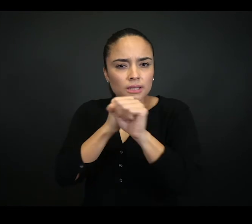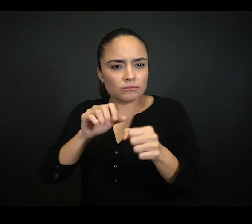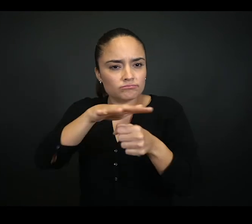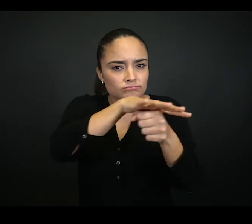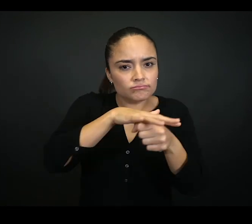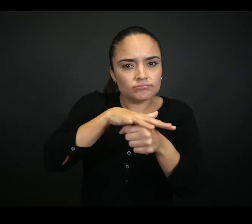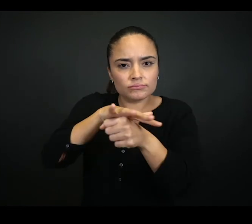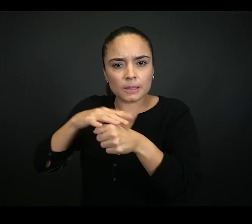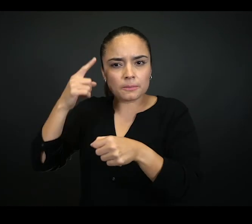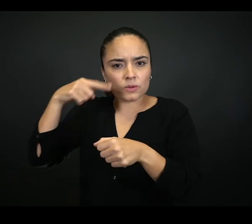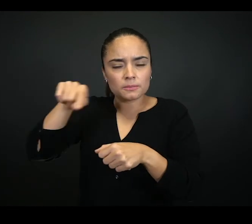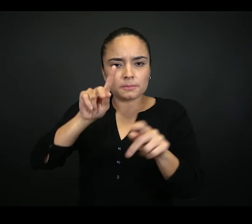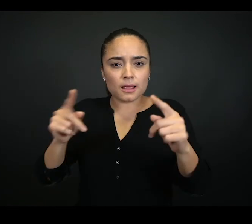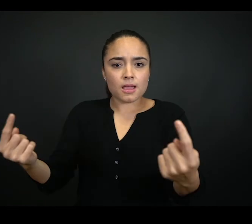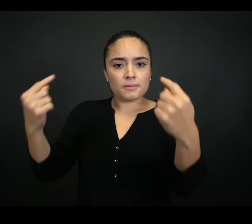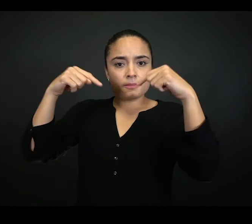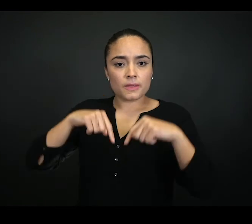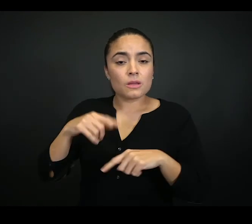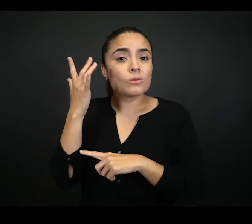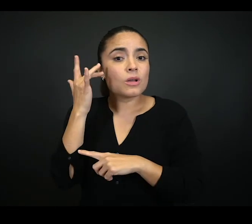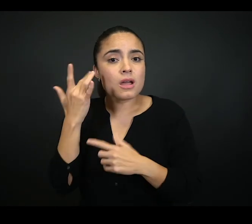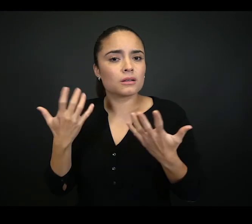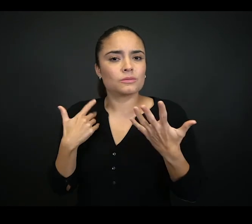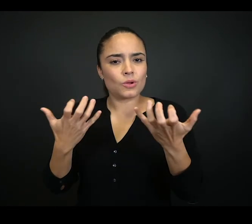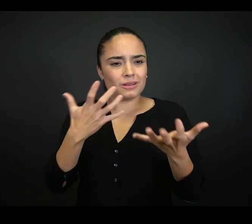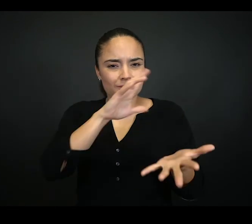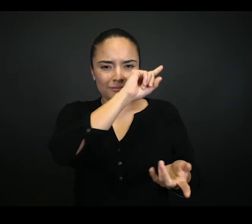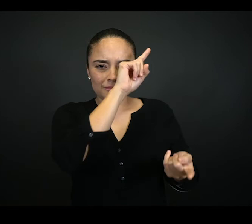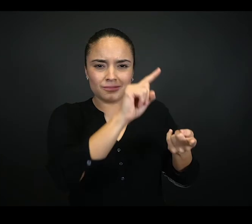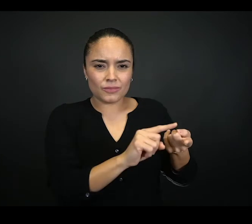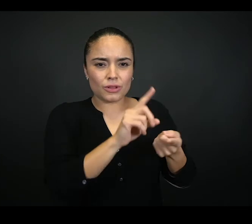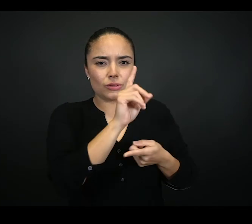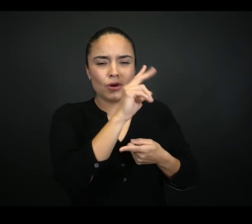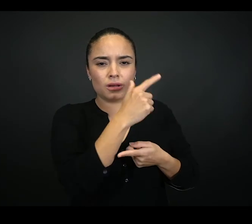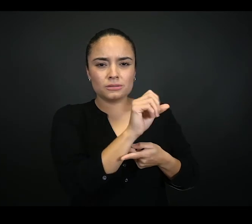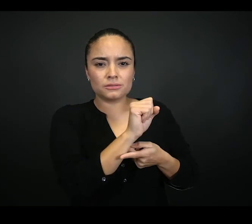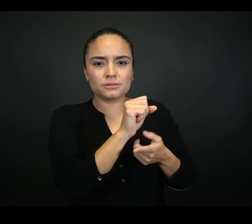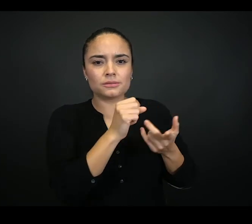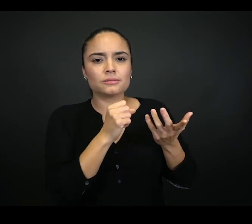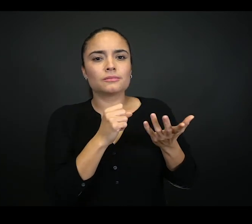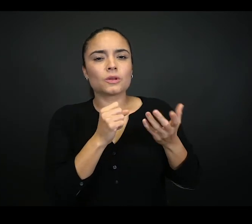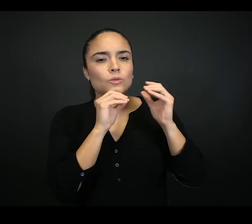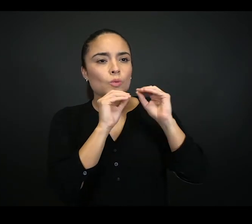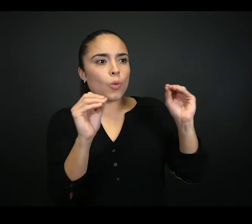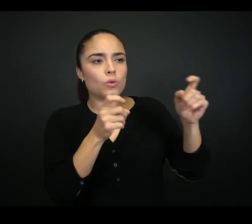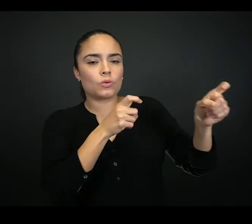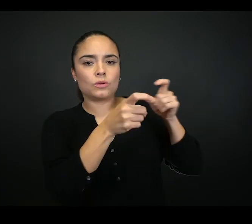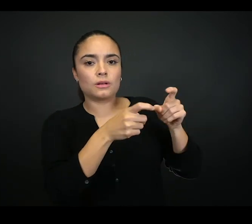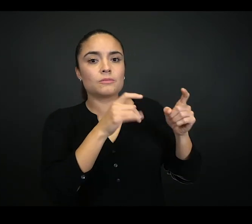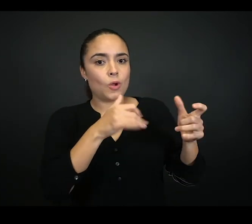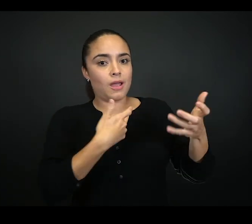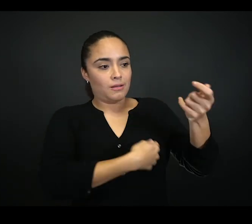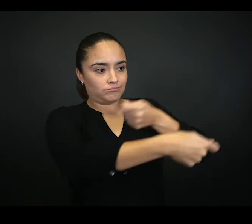supply that's killing people. We need funding for all of those things. We need to move